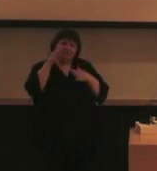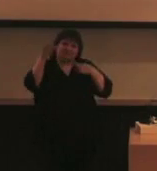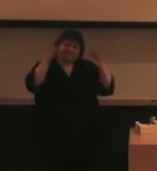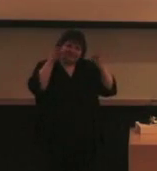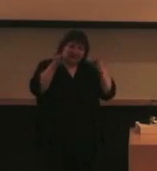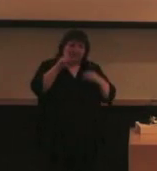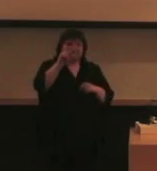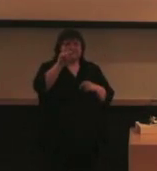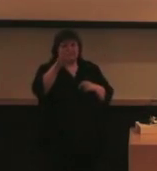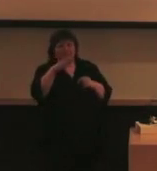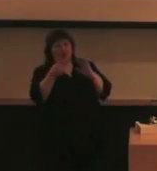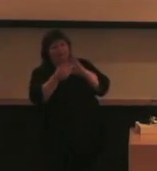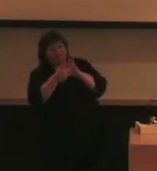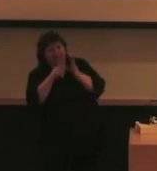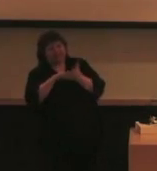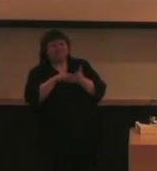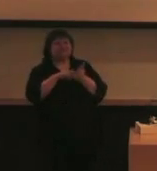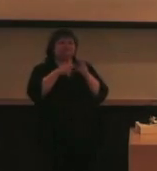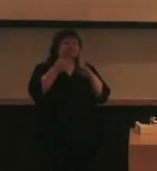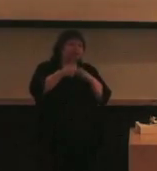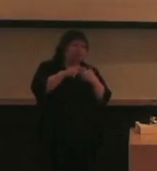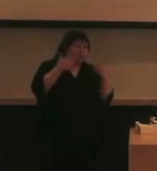about tuberculosis being a problem.